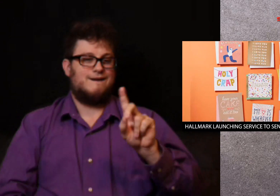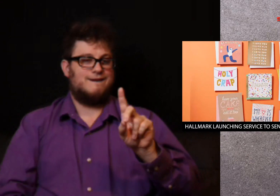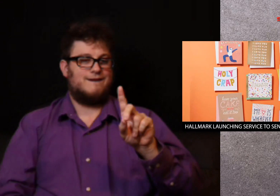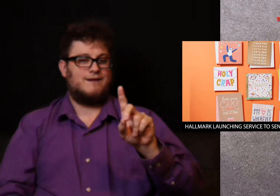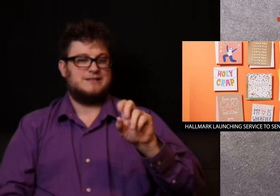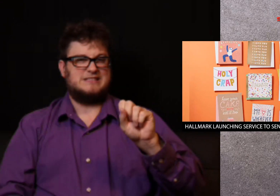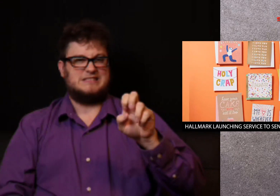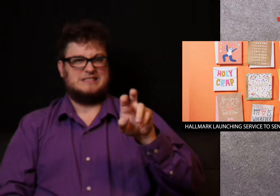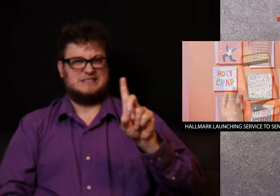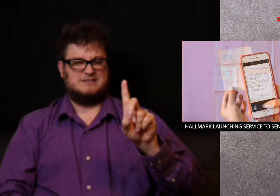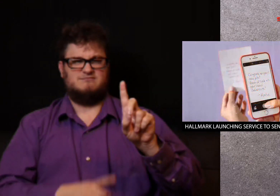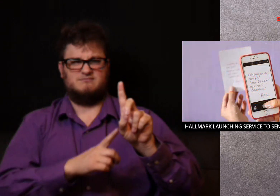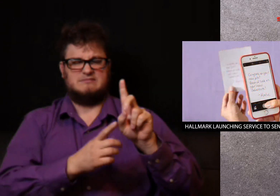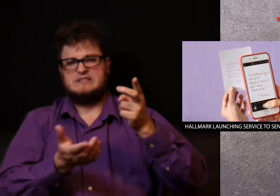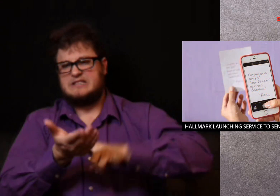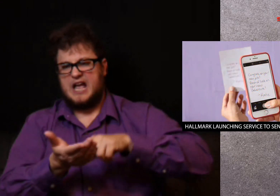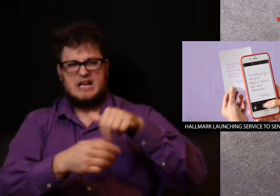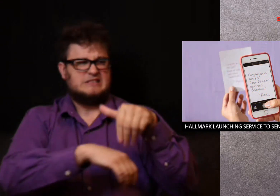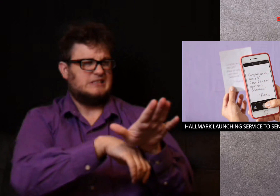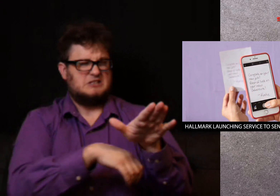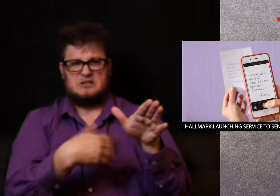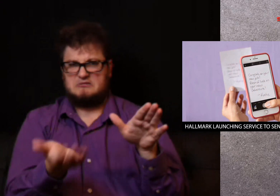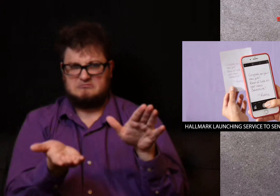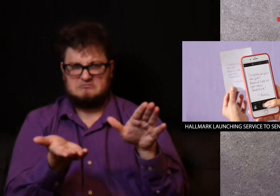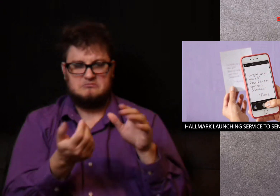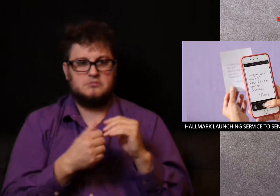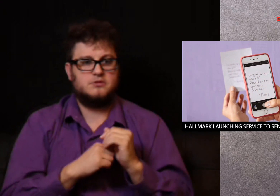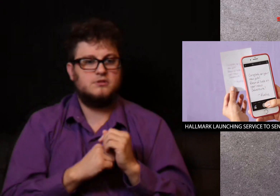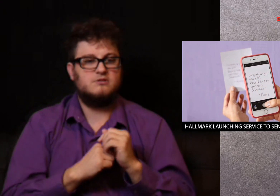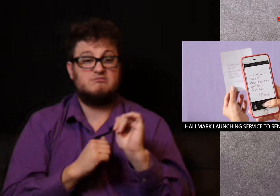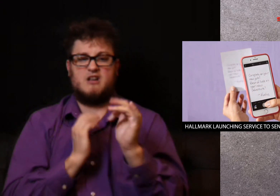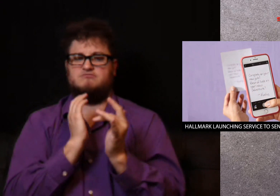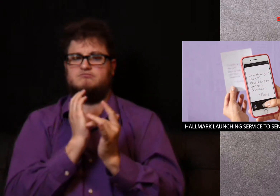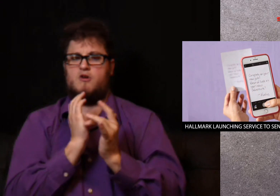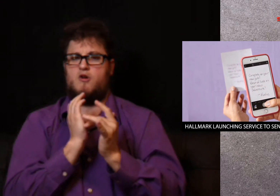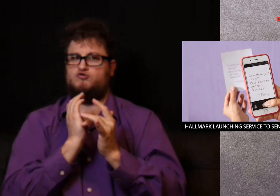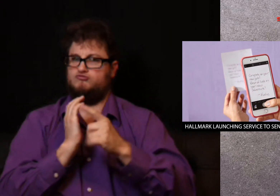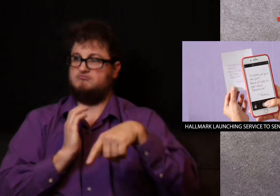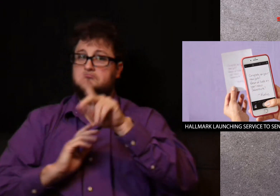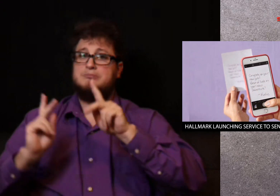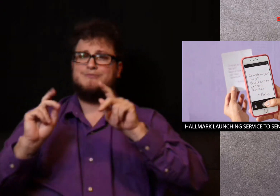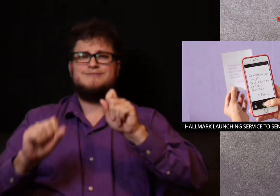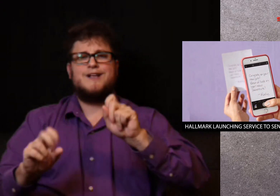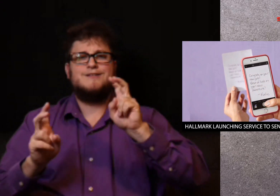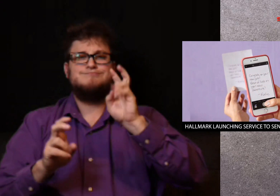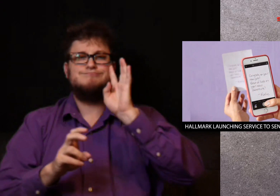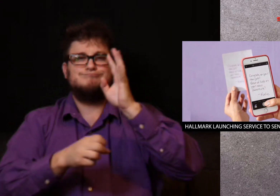Hallmark just announced its new sign and send technology.